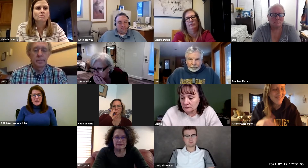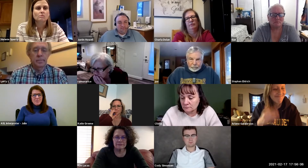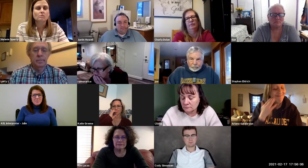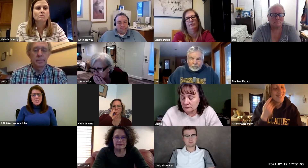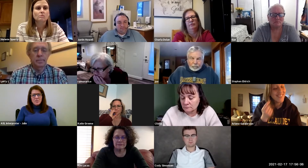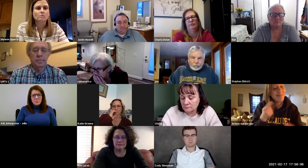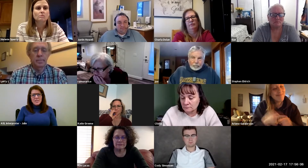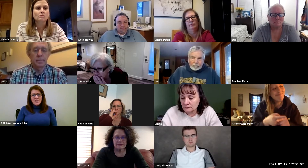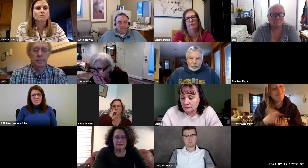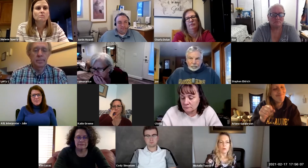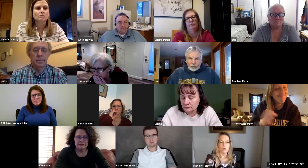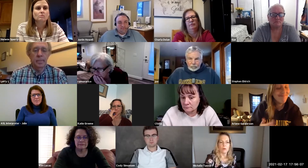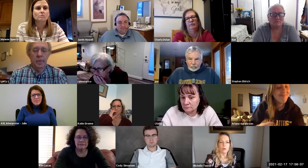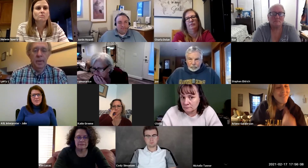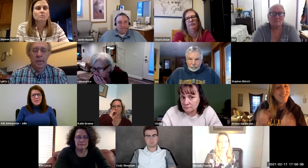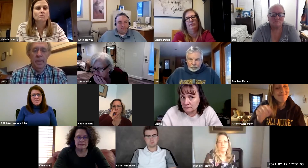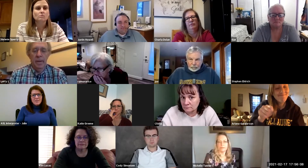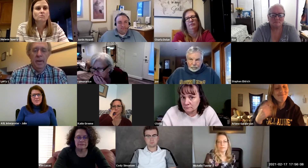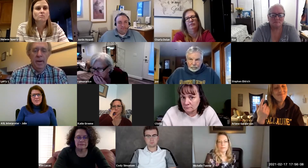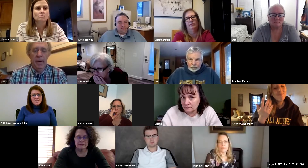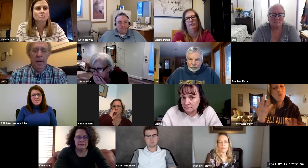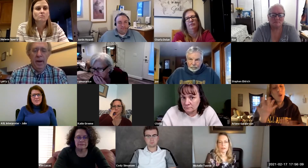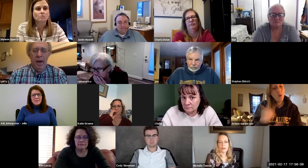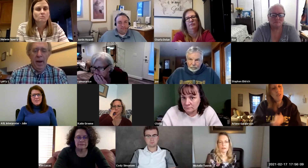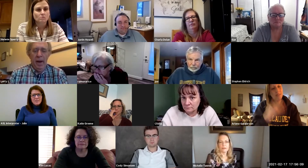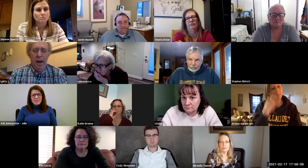same time show that we care.